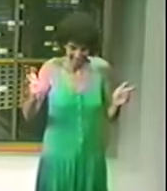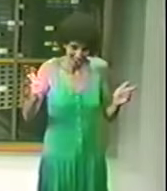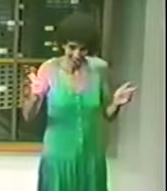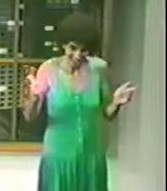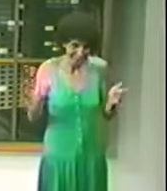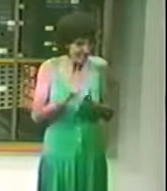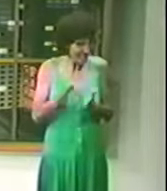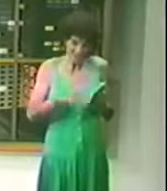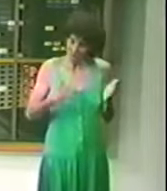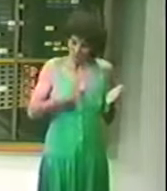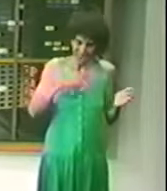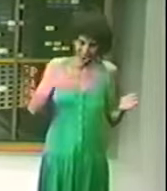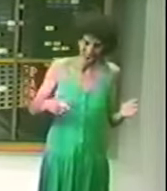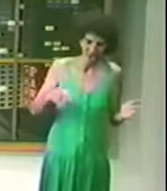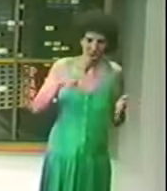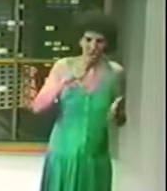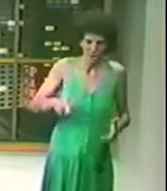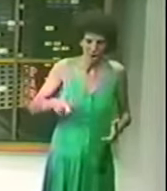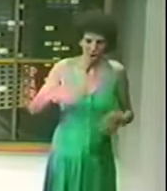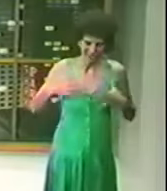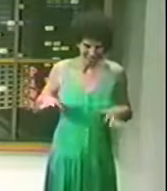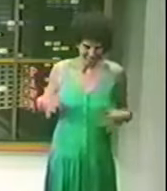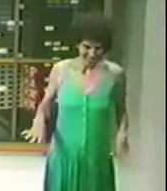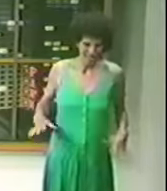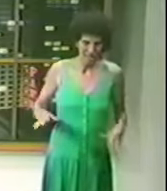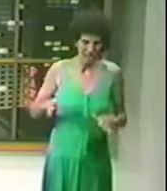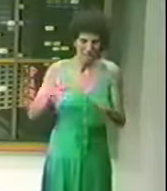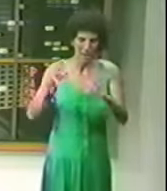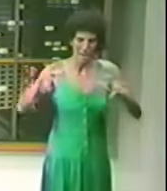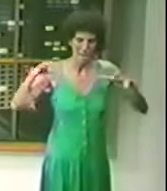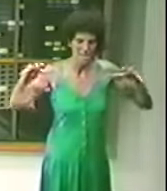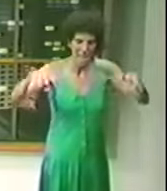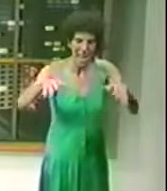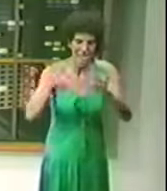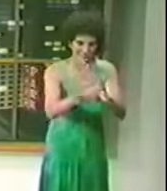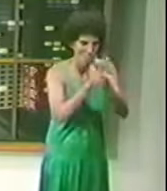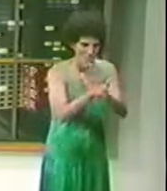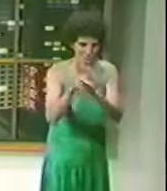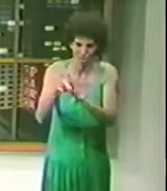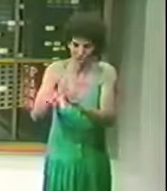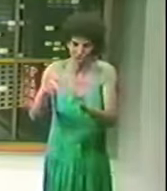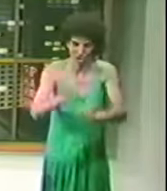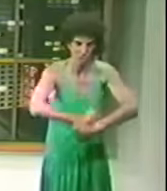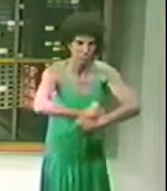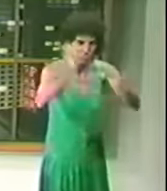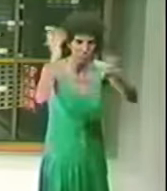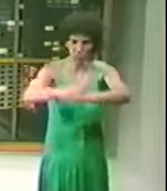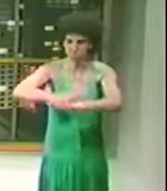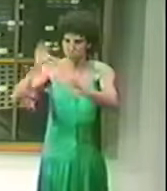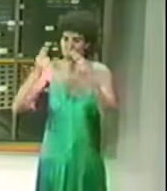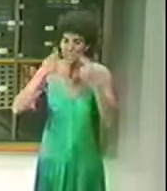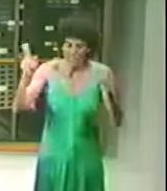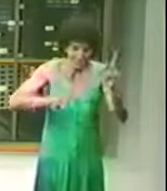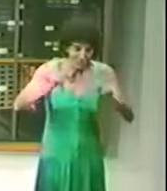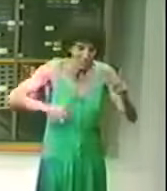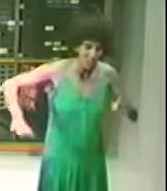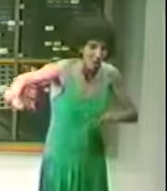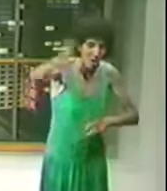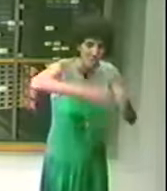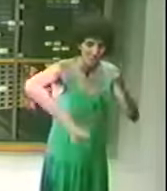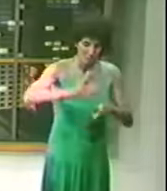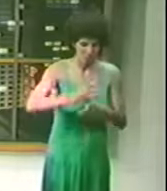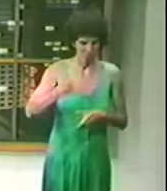what you are. You're accessorizing mass murderers, okay? You're blowing up fucking innocent people all over the world while